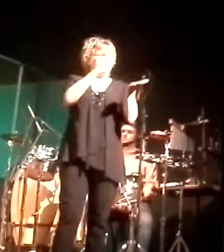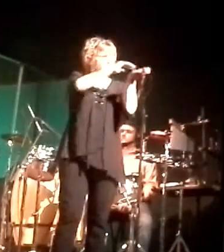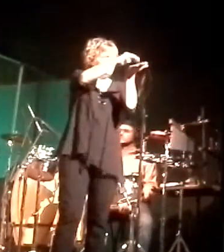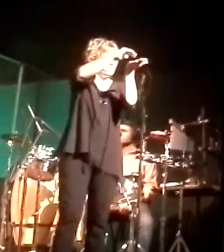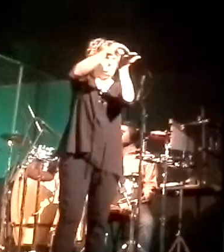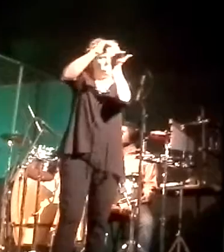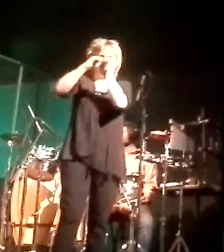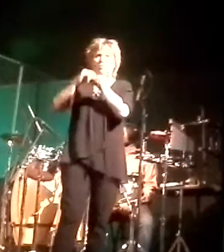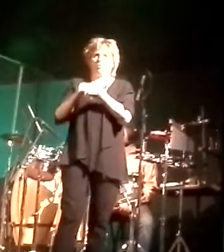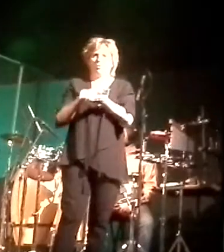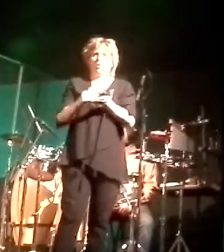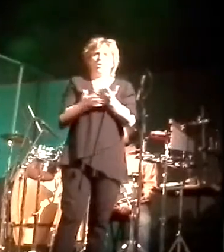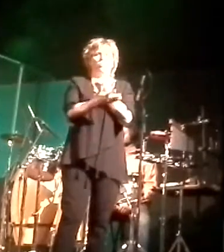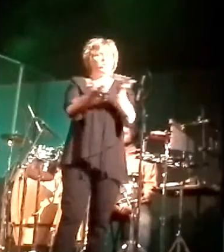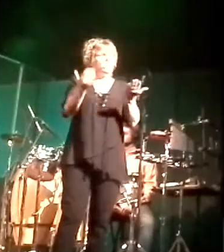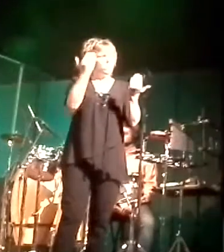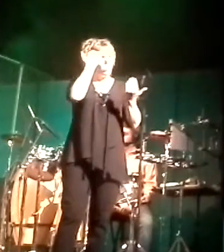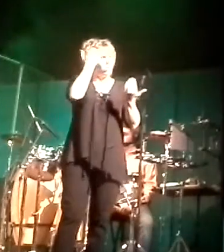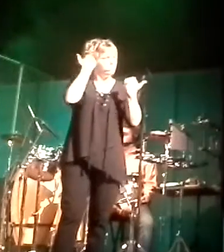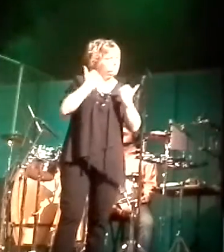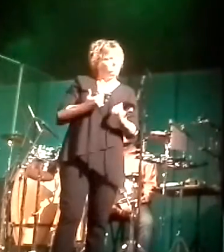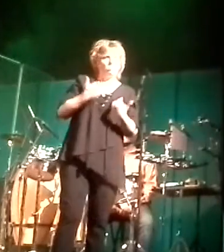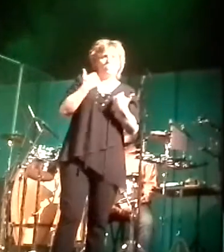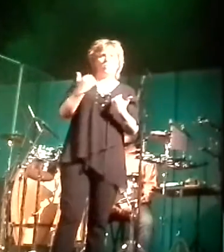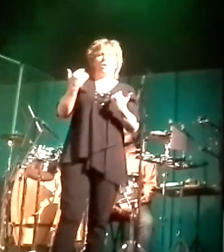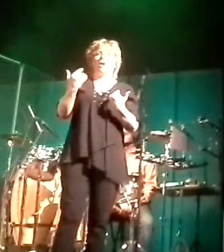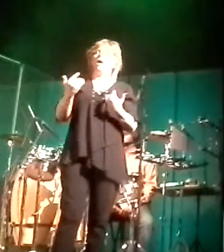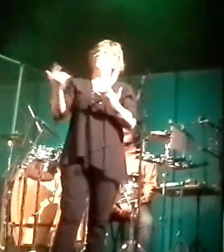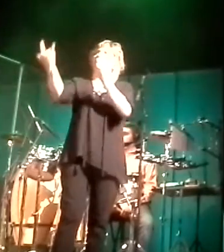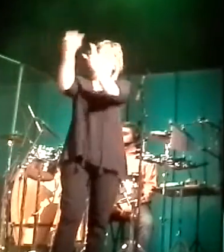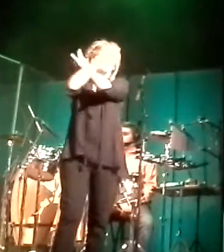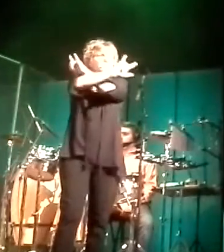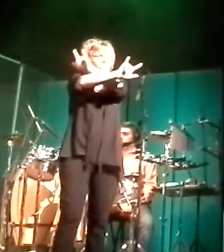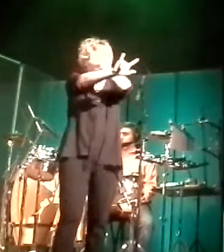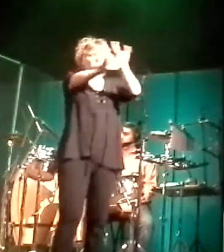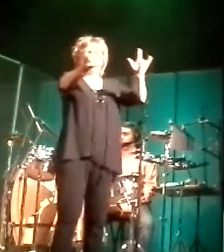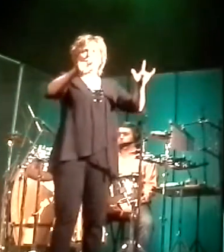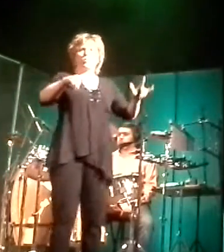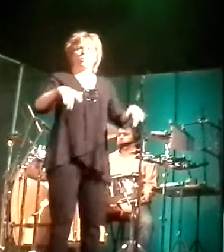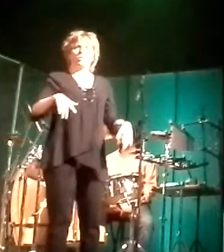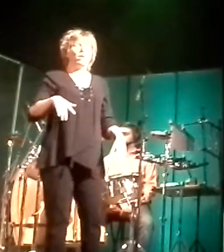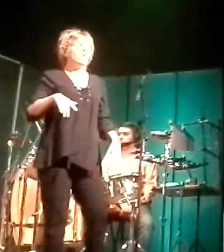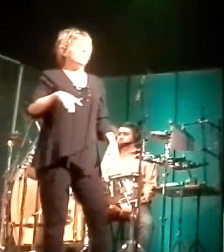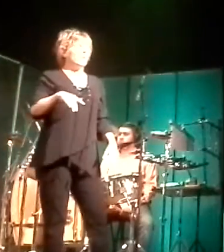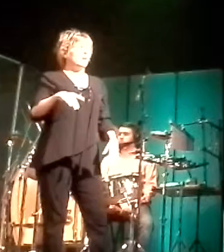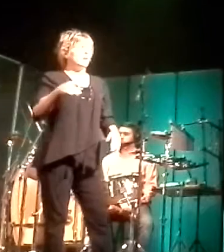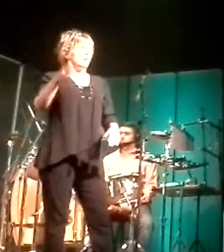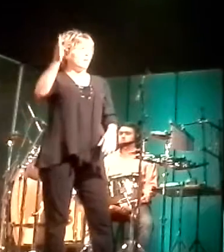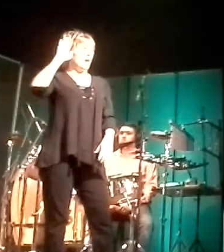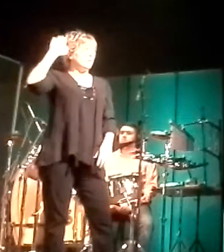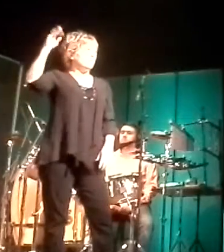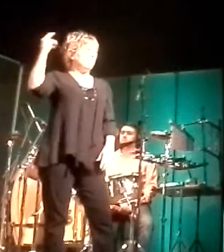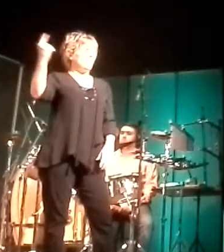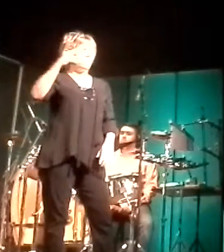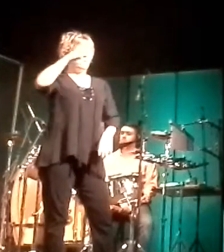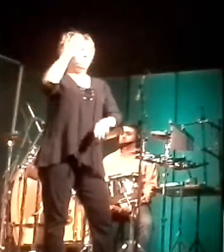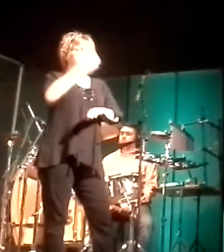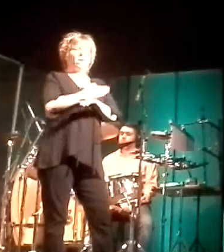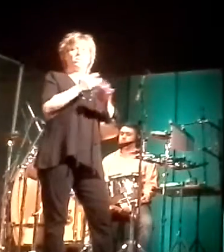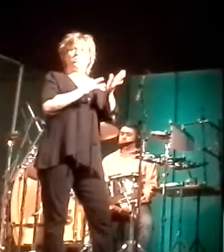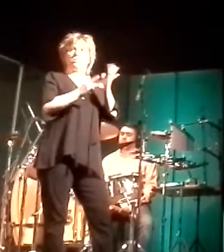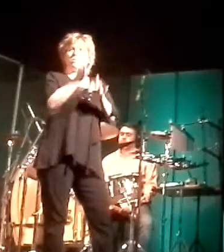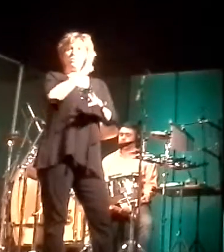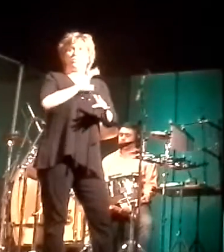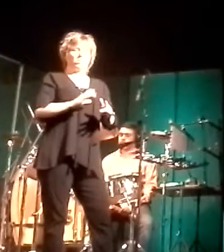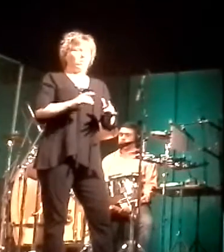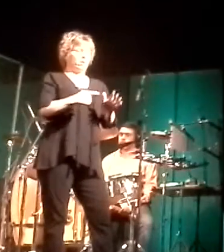to know who we are. That we've been loved at such a measure that His only begotten Son came and died on the cross so that